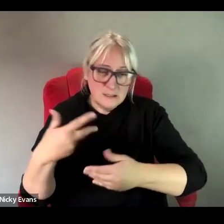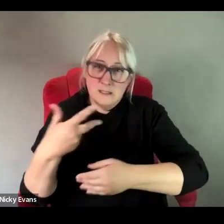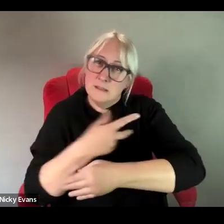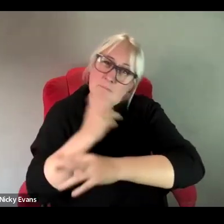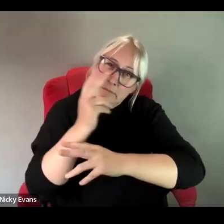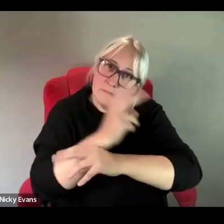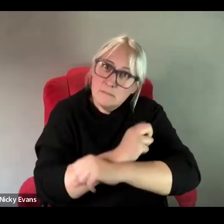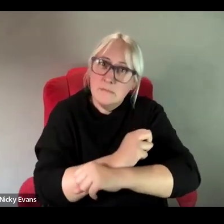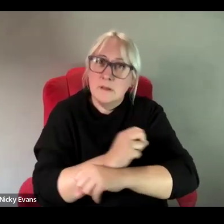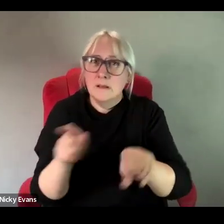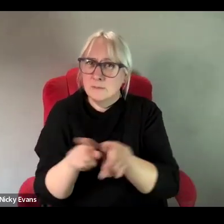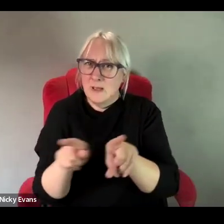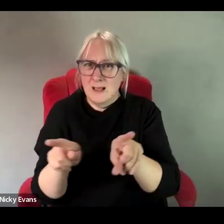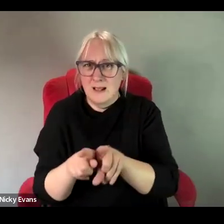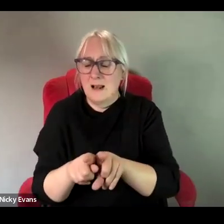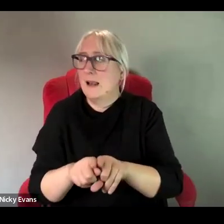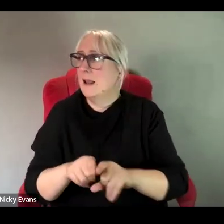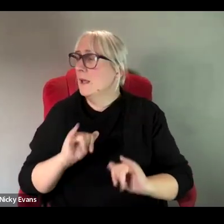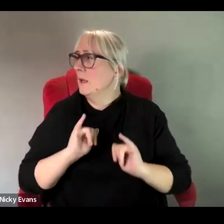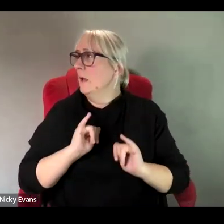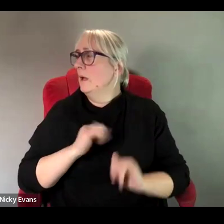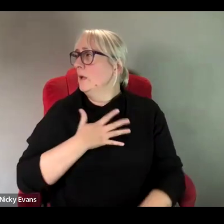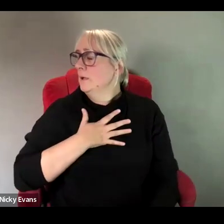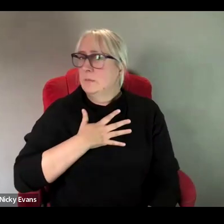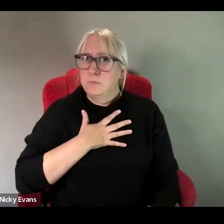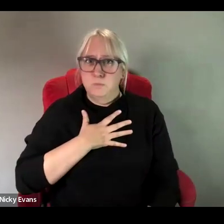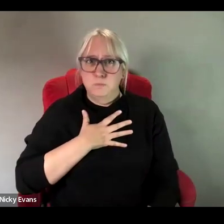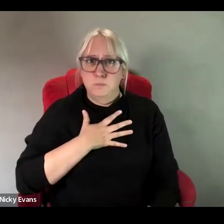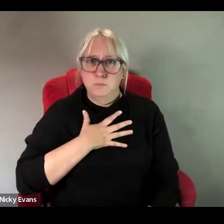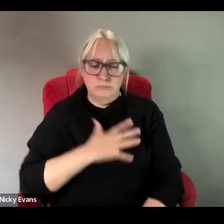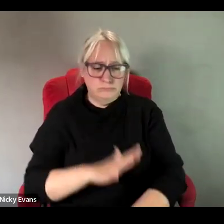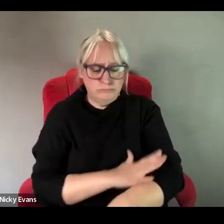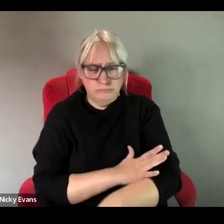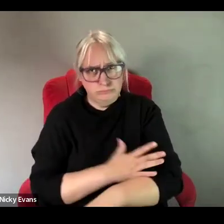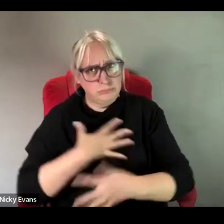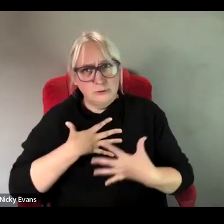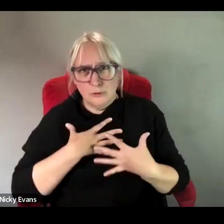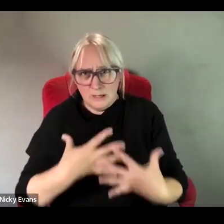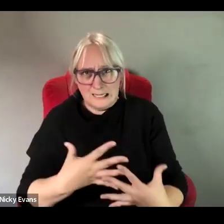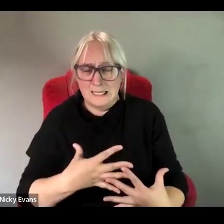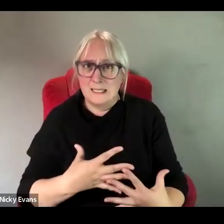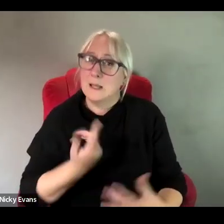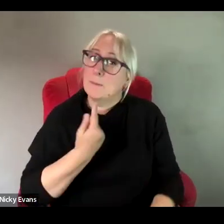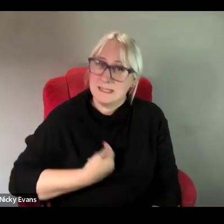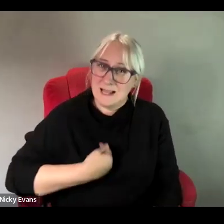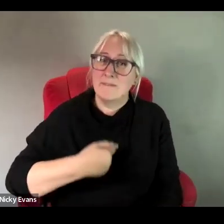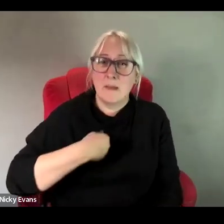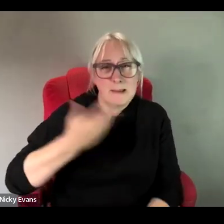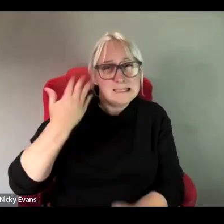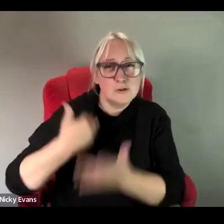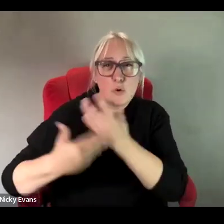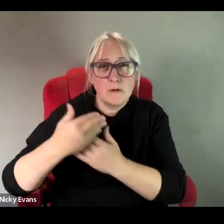a life to live, which I find absolutely chilling, especially given I'm a historian. I know what happened in Nazi